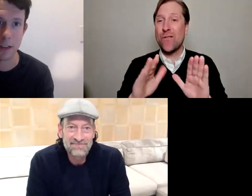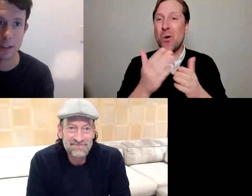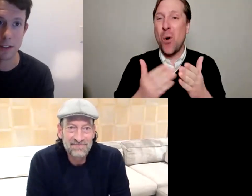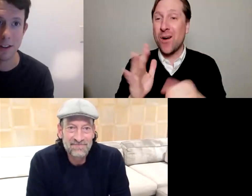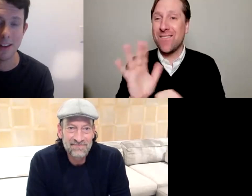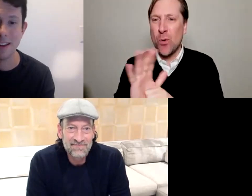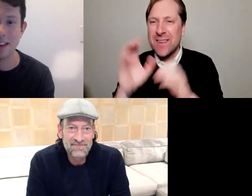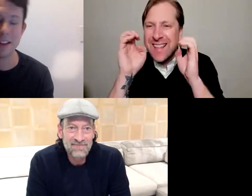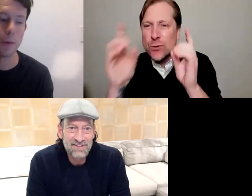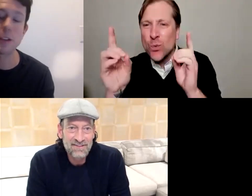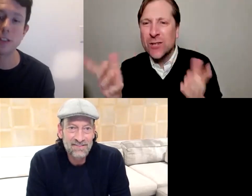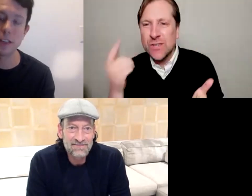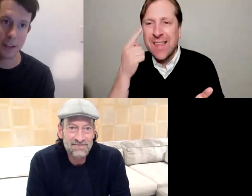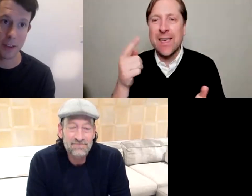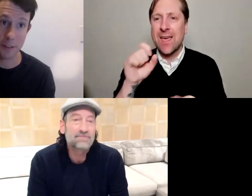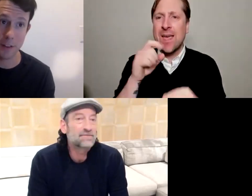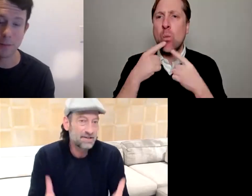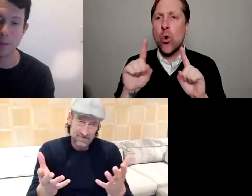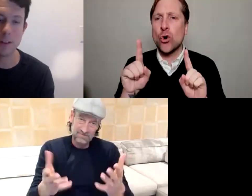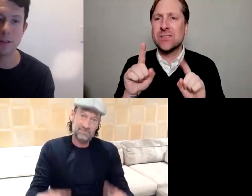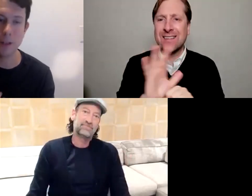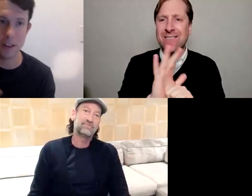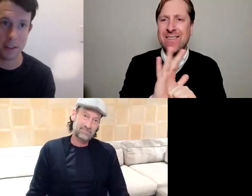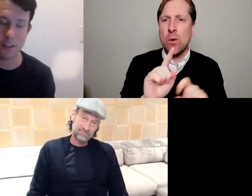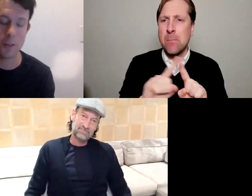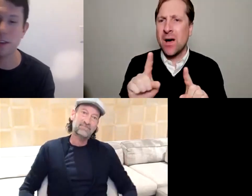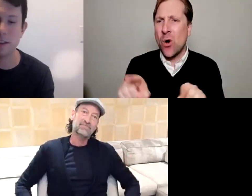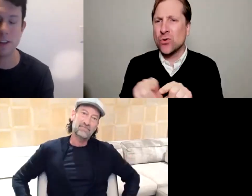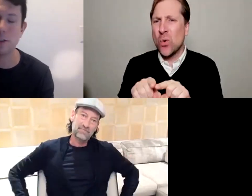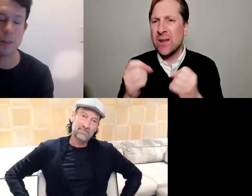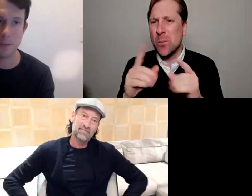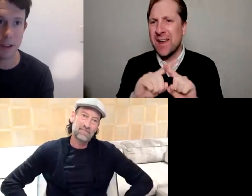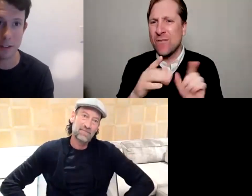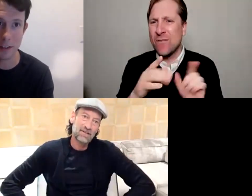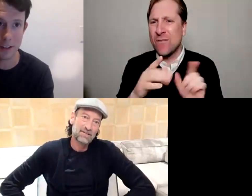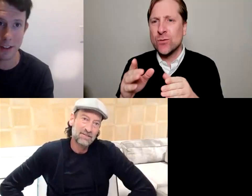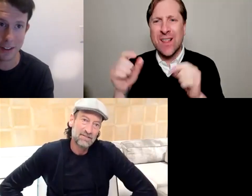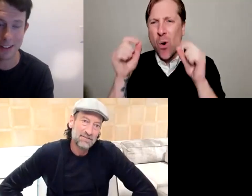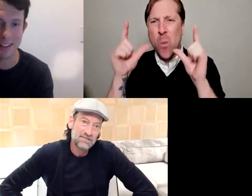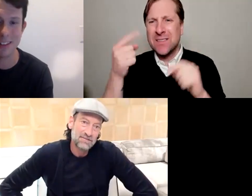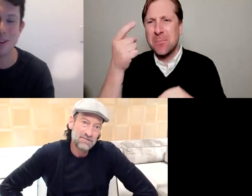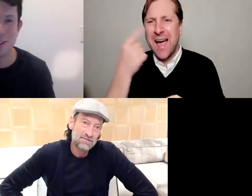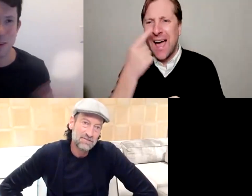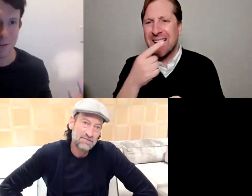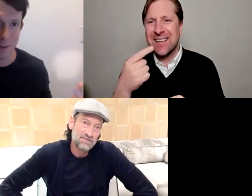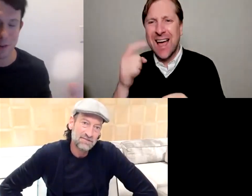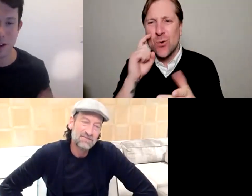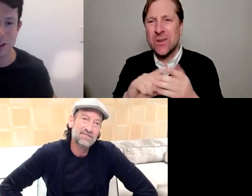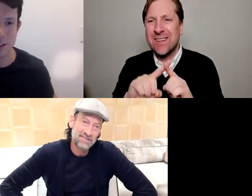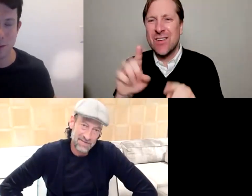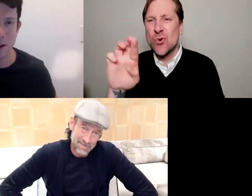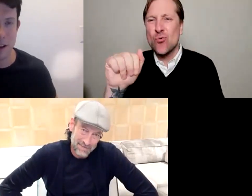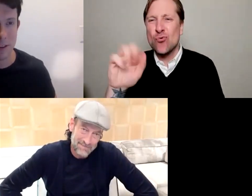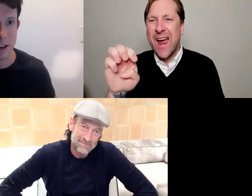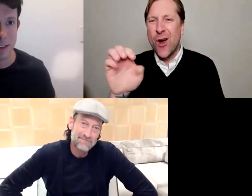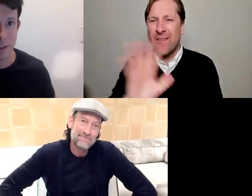is it works as a film, but also, you know, it just opens my eyes to things that it's one of those rare films where you watch it and